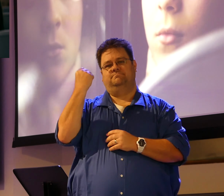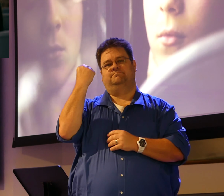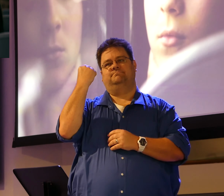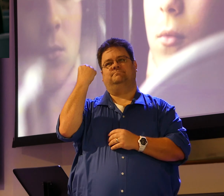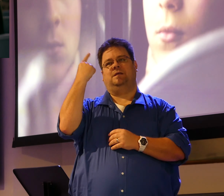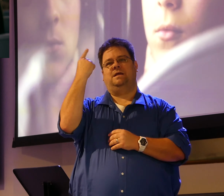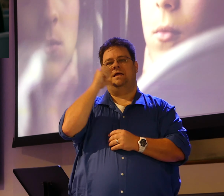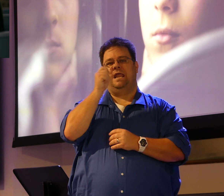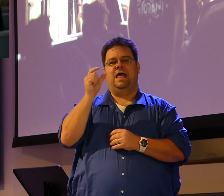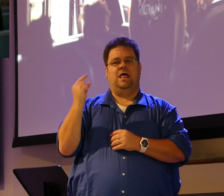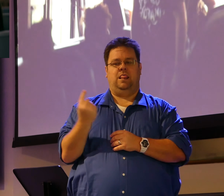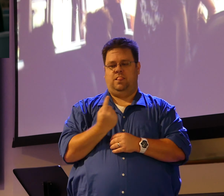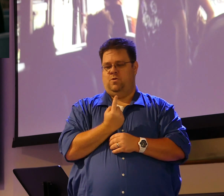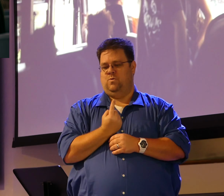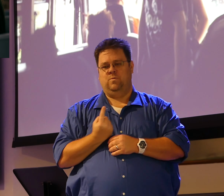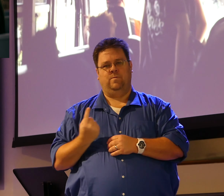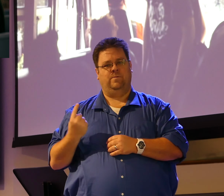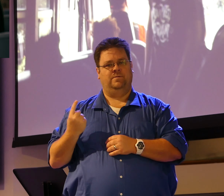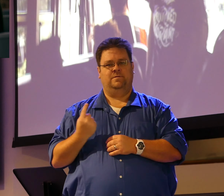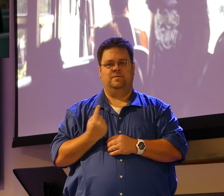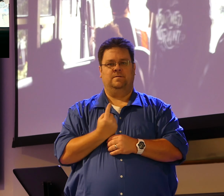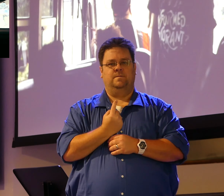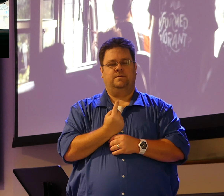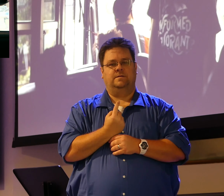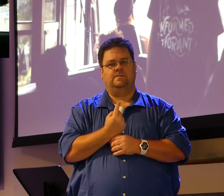until you realize you're not alone